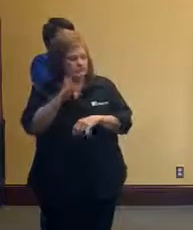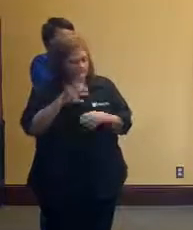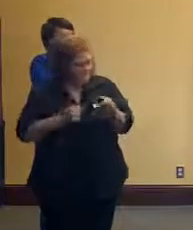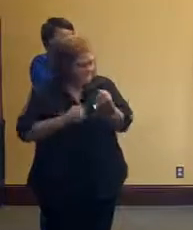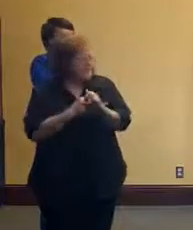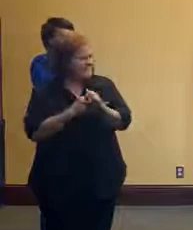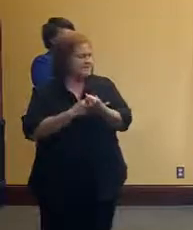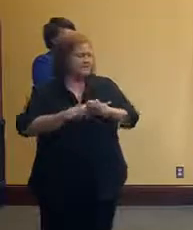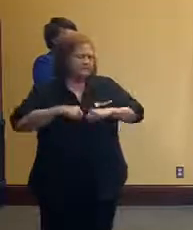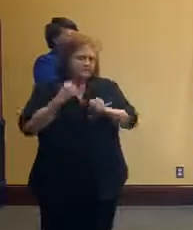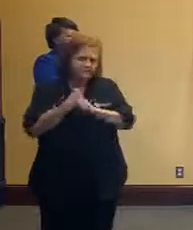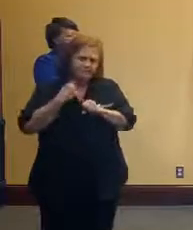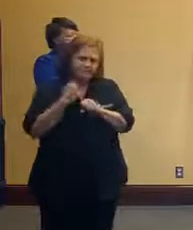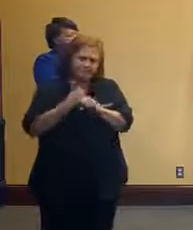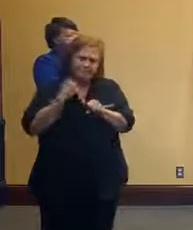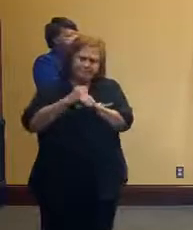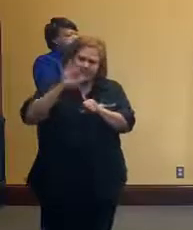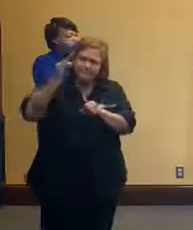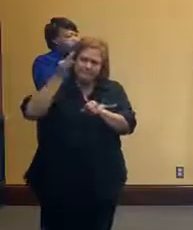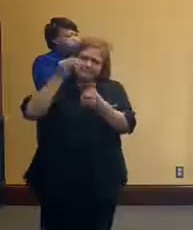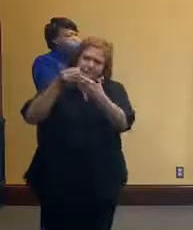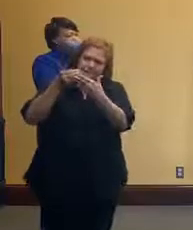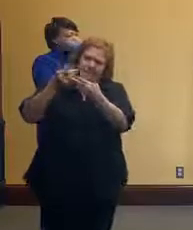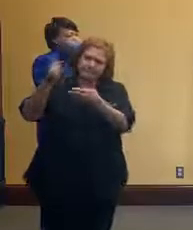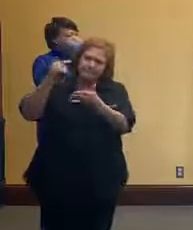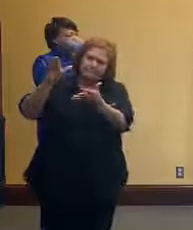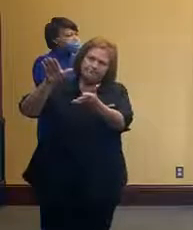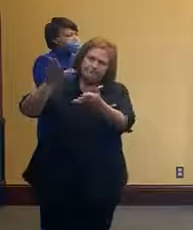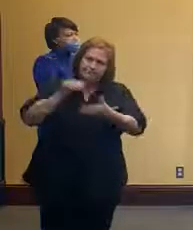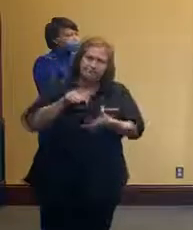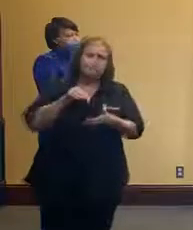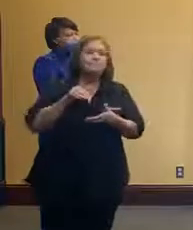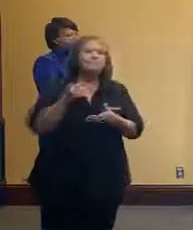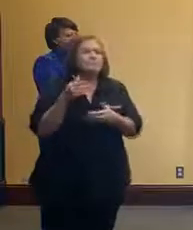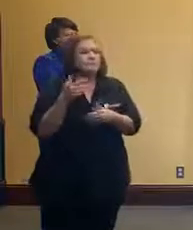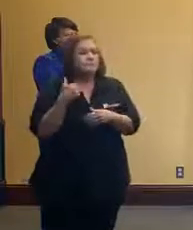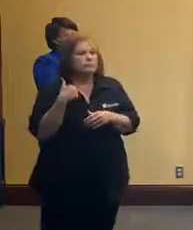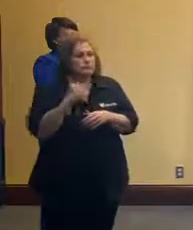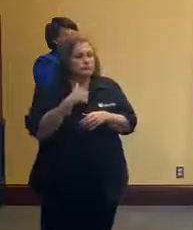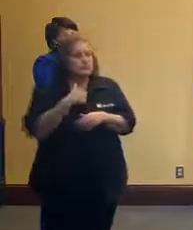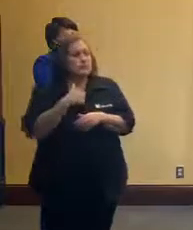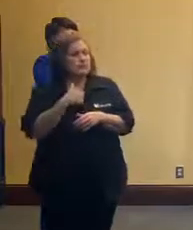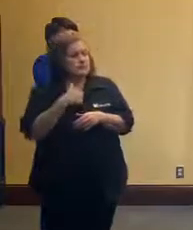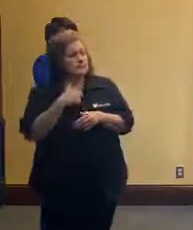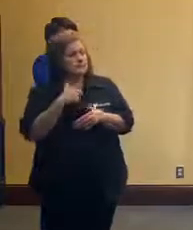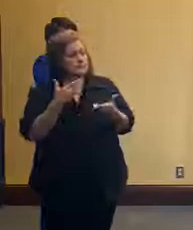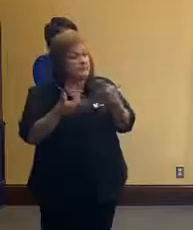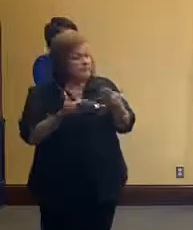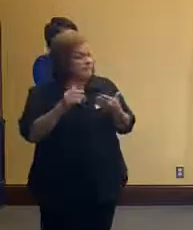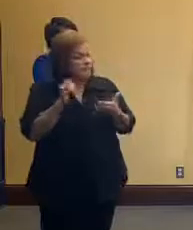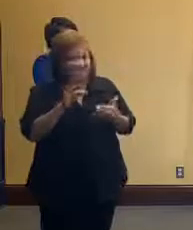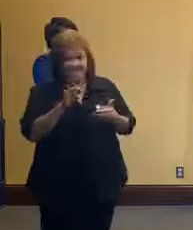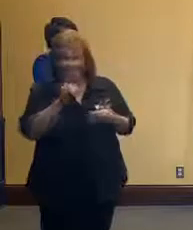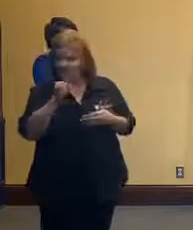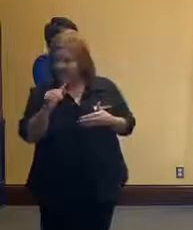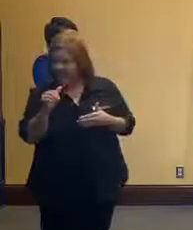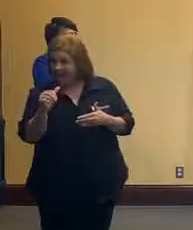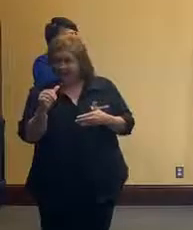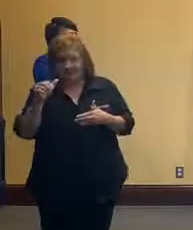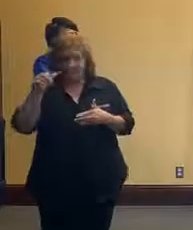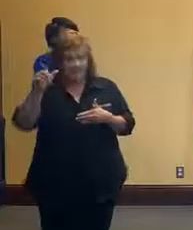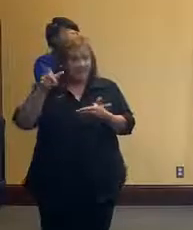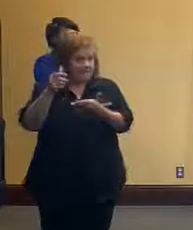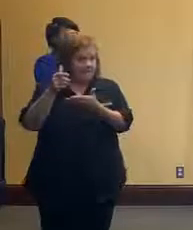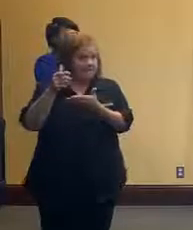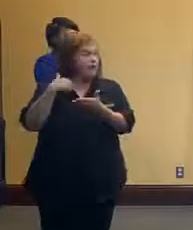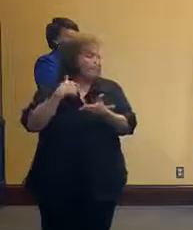and fight for our federal funding. However, in some cases, we may have to handle this on our own, and we're prepared to do that.